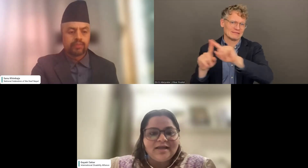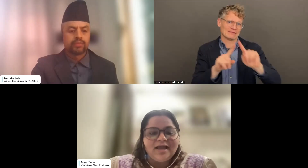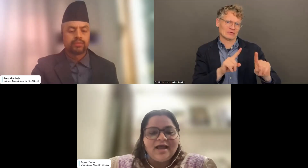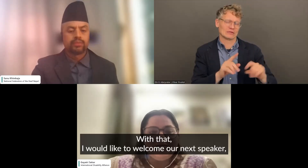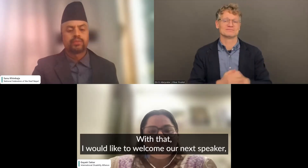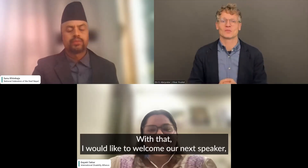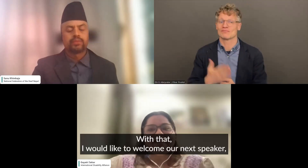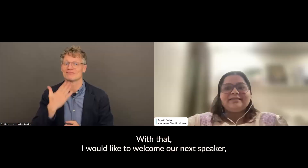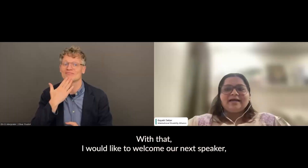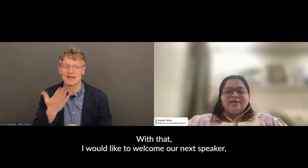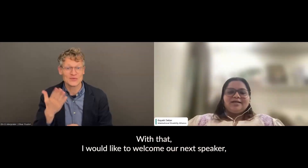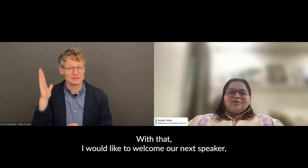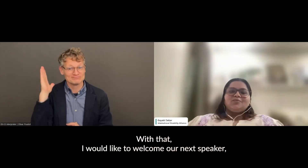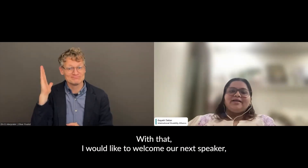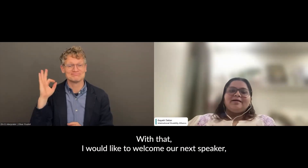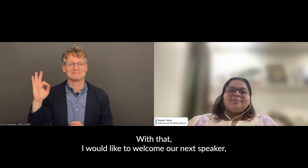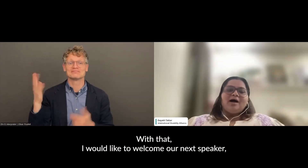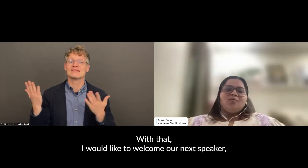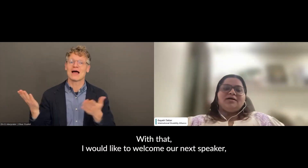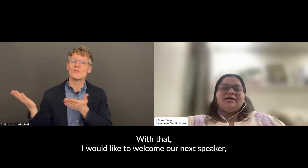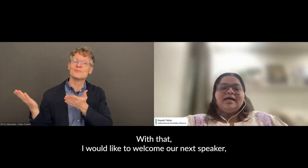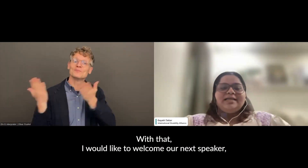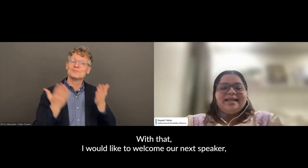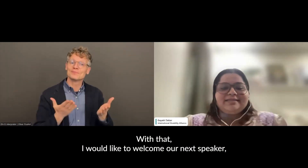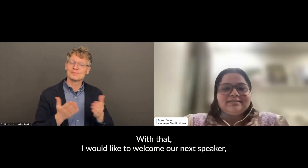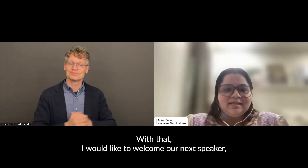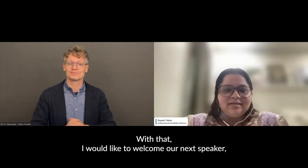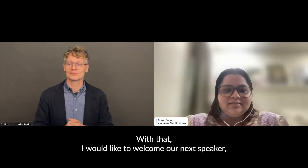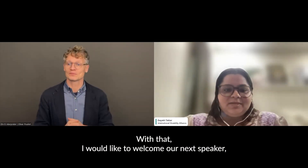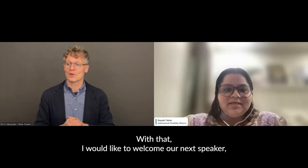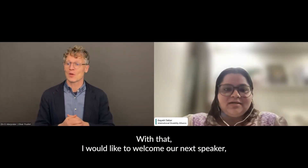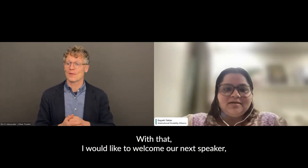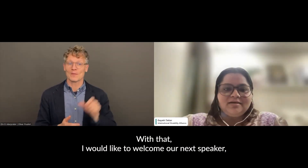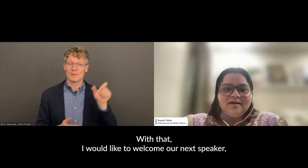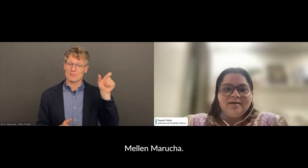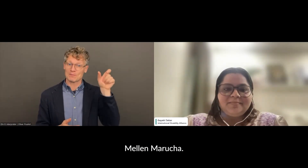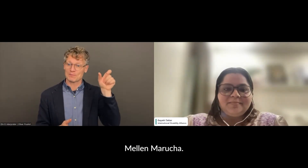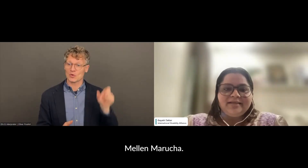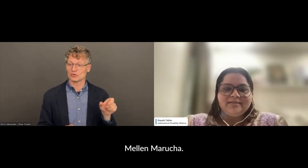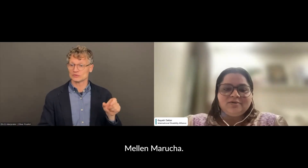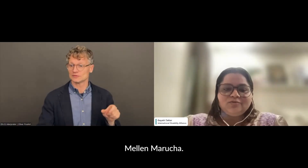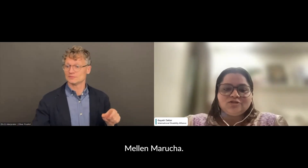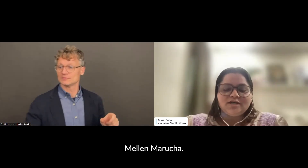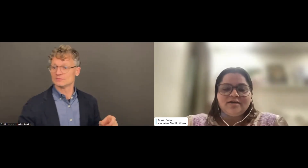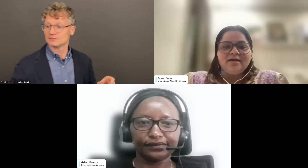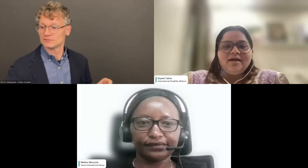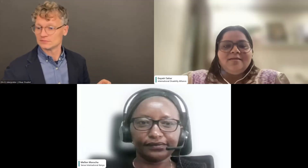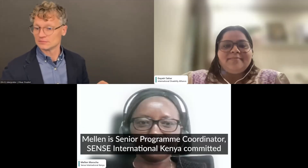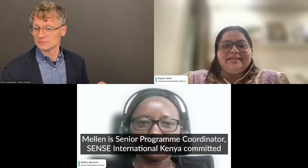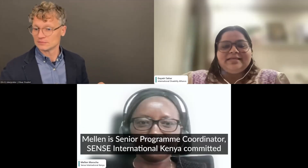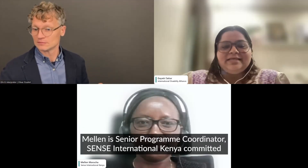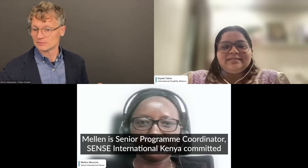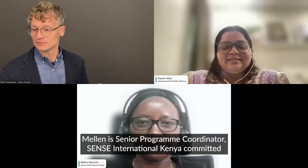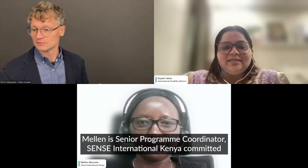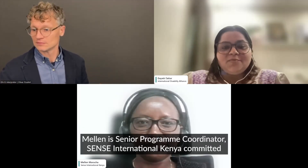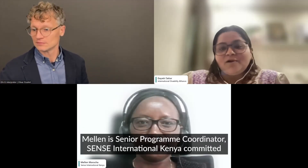reflection. With that, I would like to welcome our next speaker, Mellen Marucha.